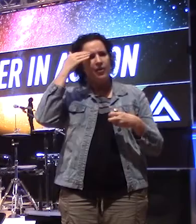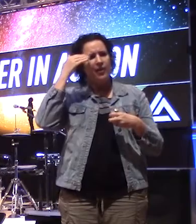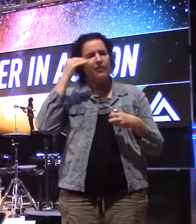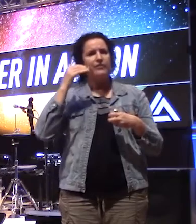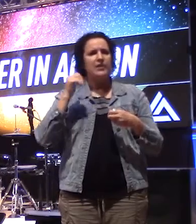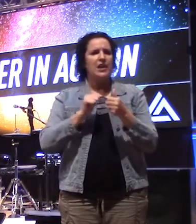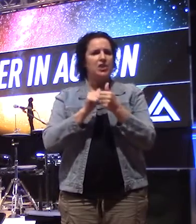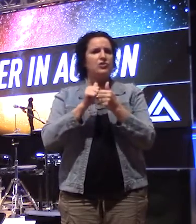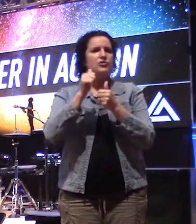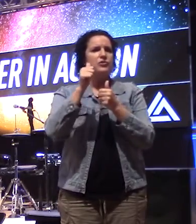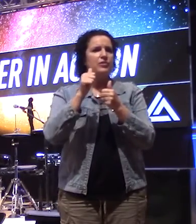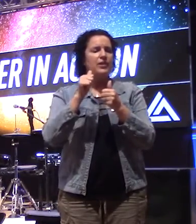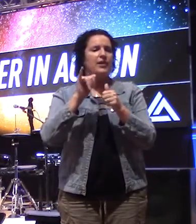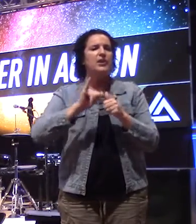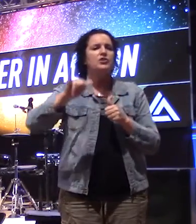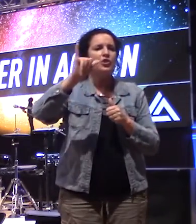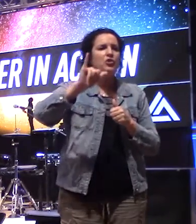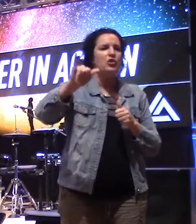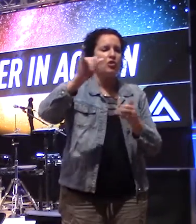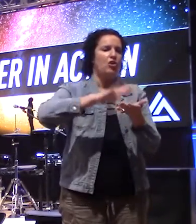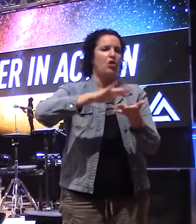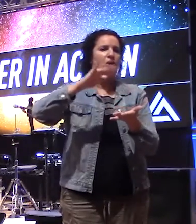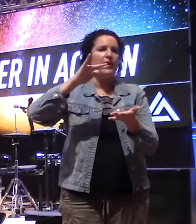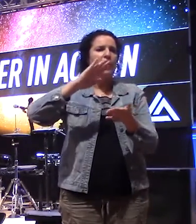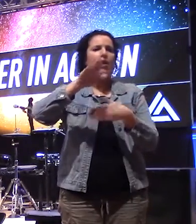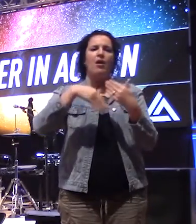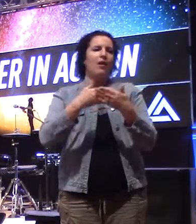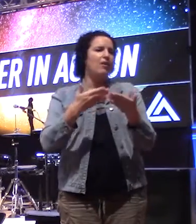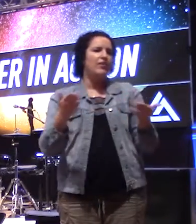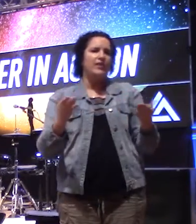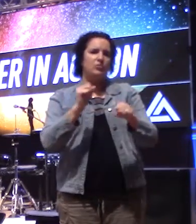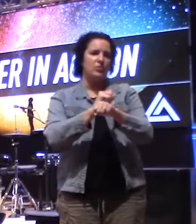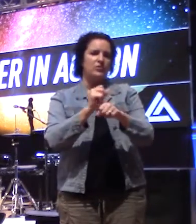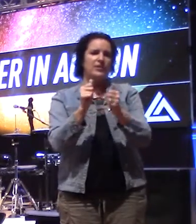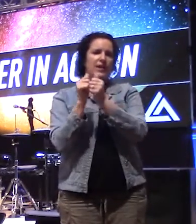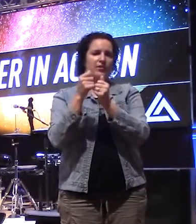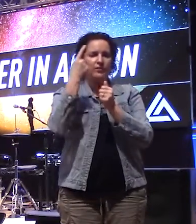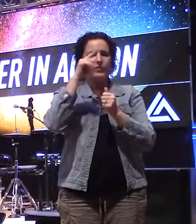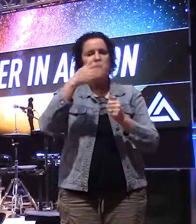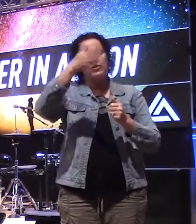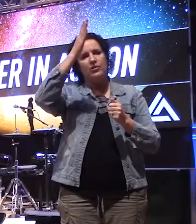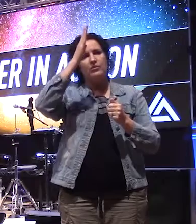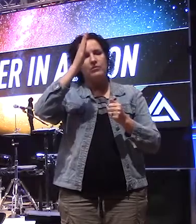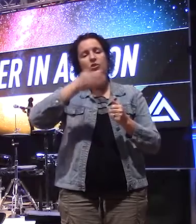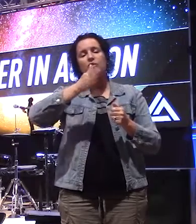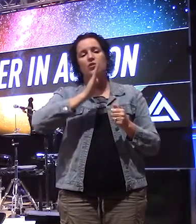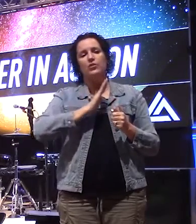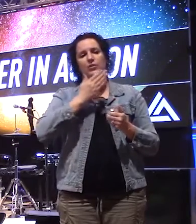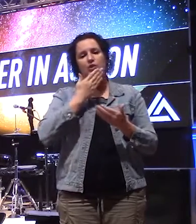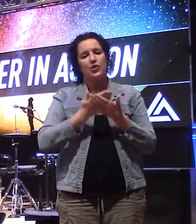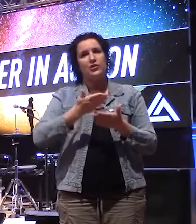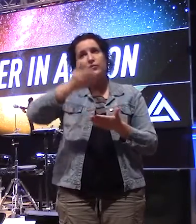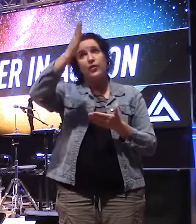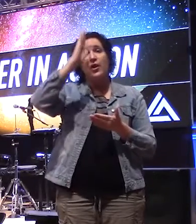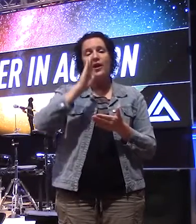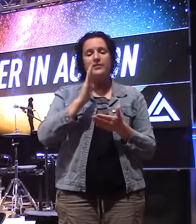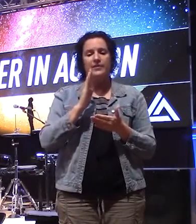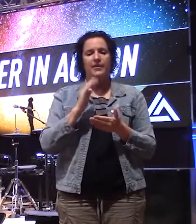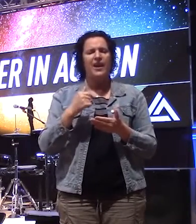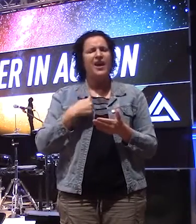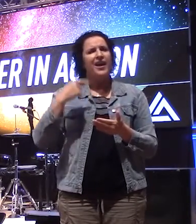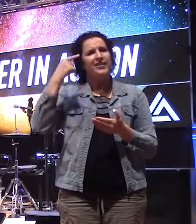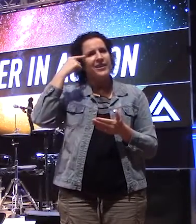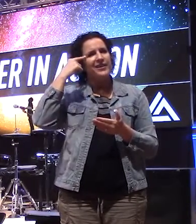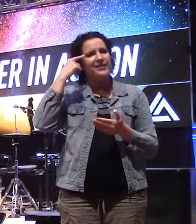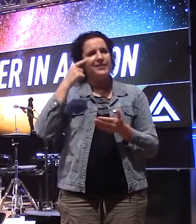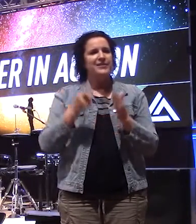glory. All things work together for good. Then the love of God and call upon his purpose. I think sometimes we resist God's